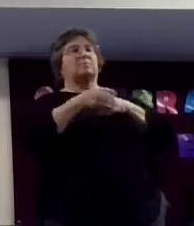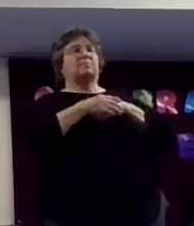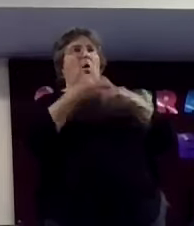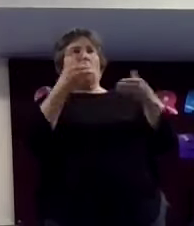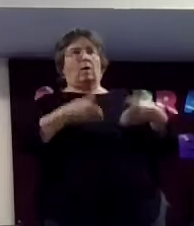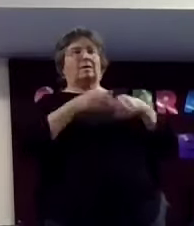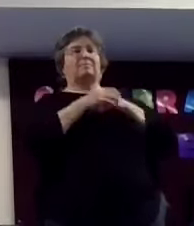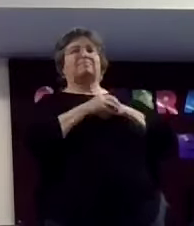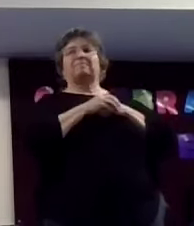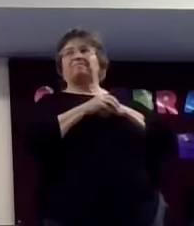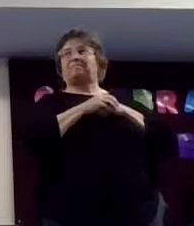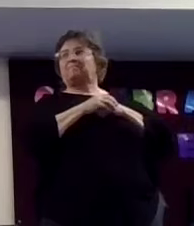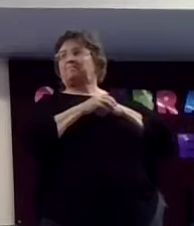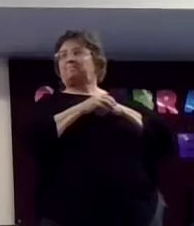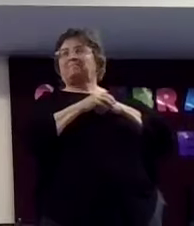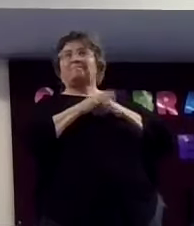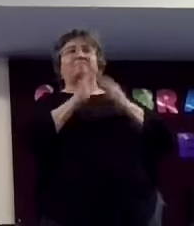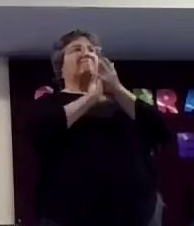All